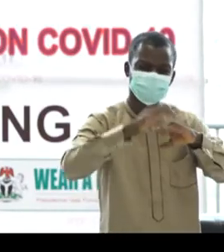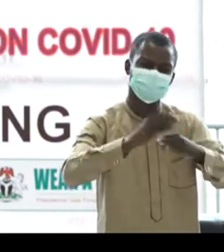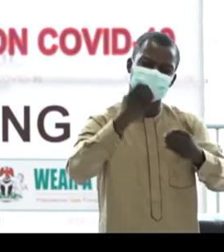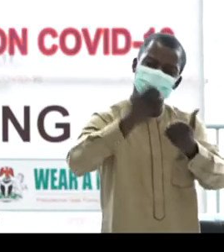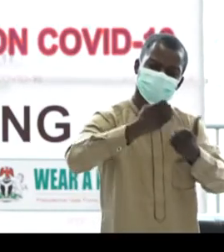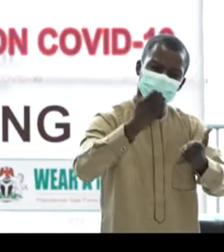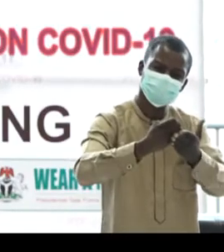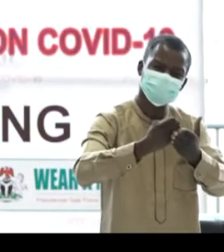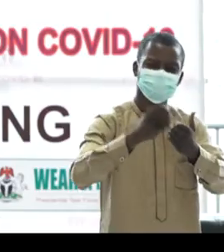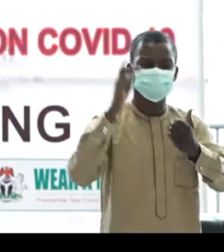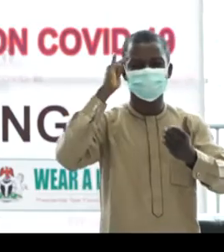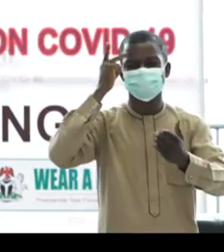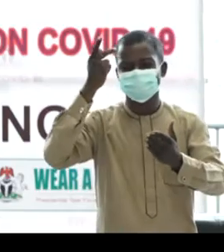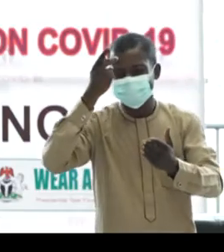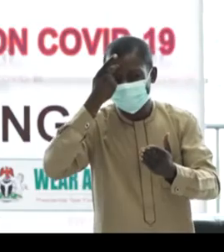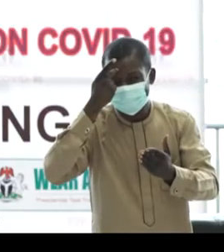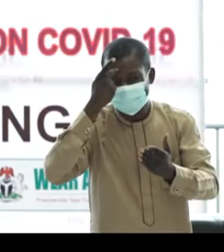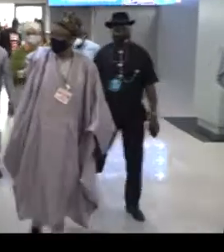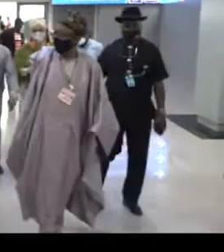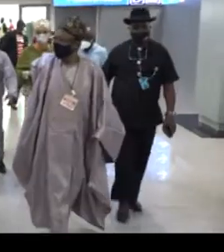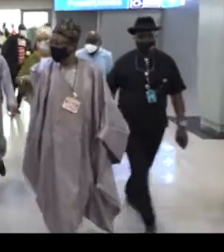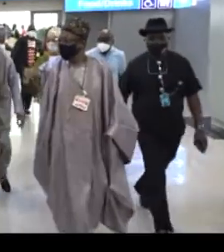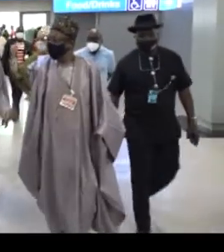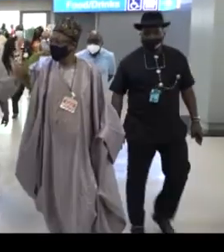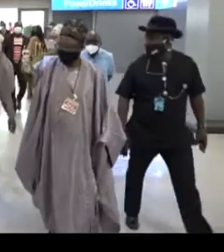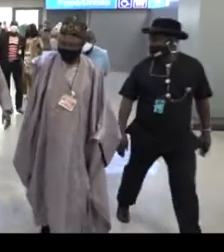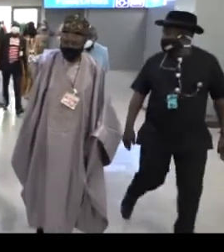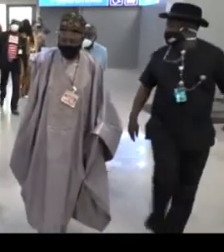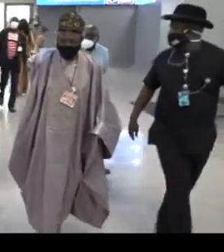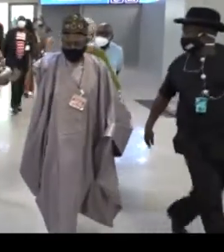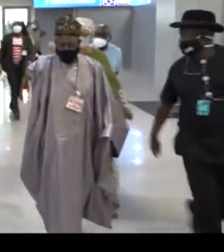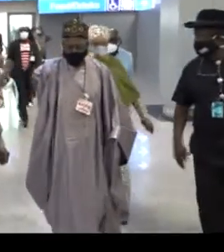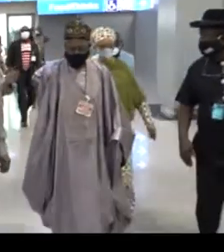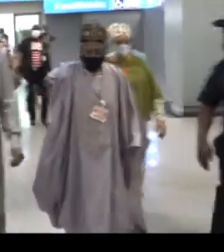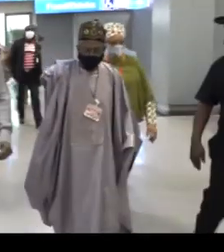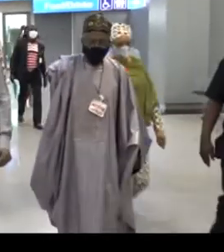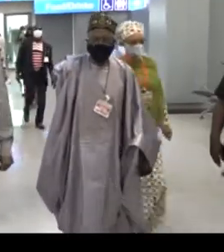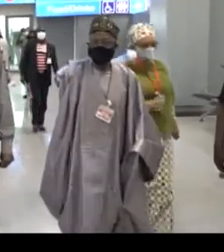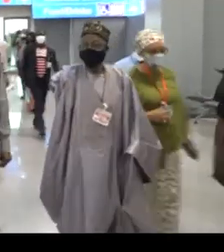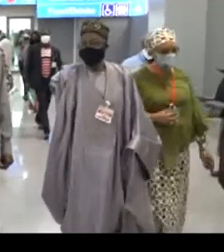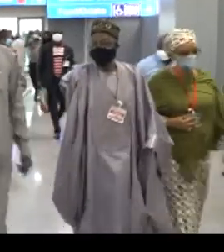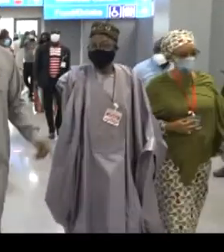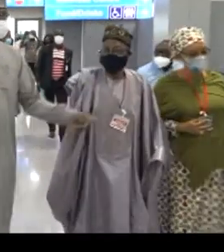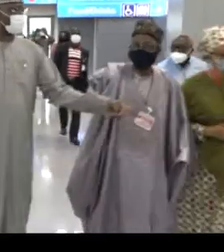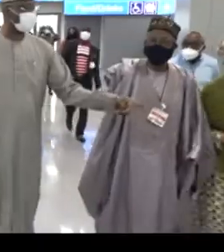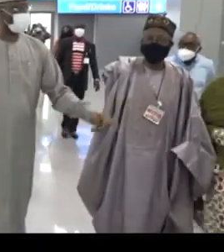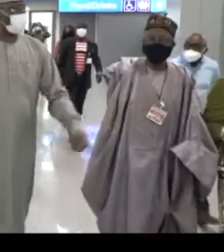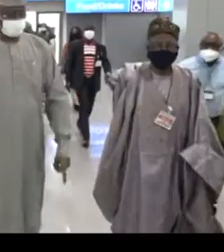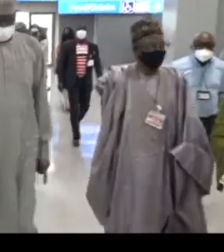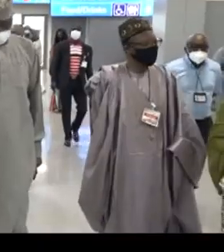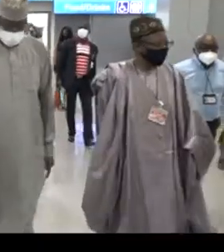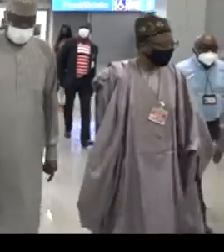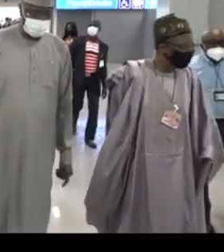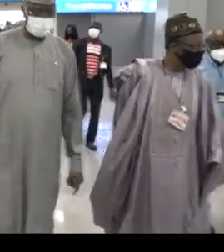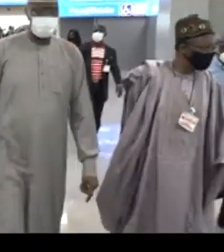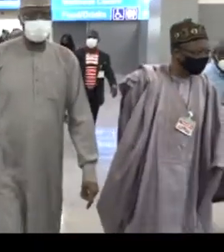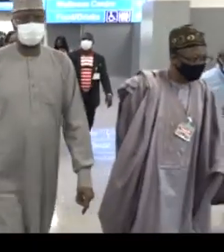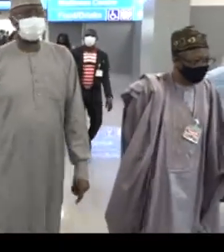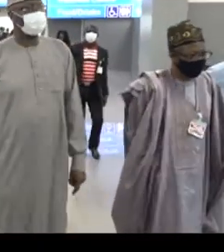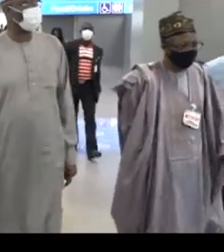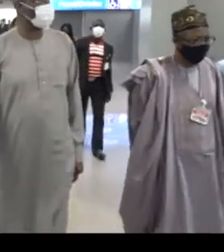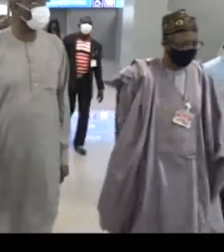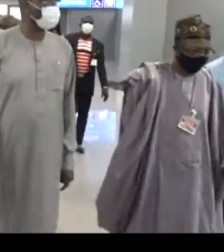socio-political, and health concerns. The Presidential Task Force on COVID-19 took the national briefing to the new international